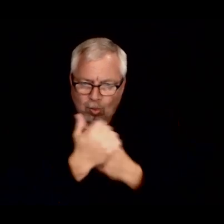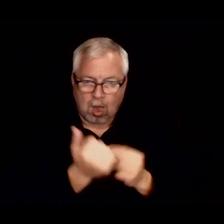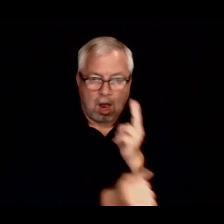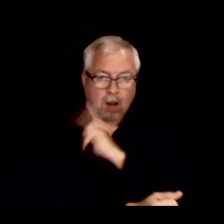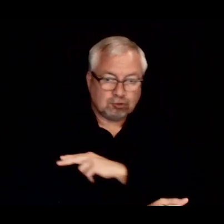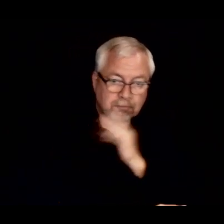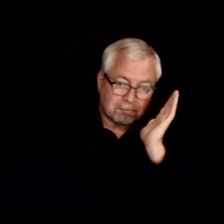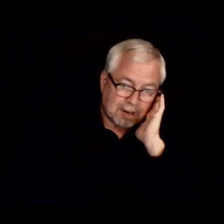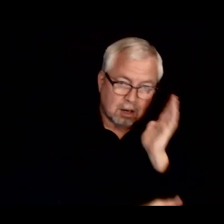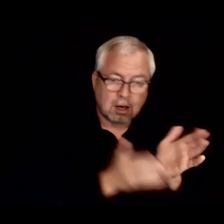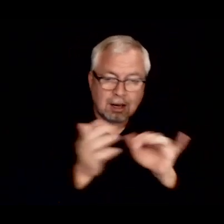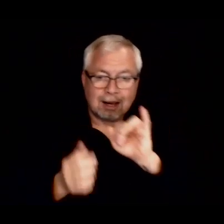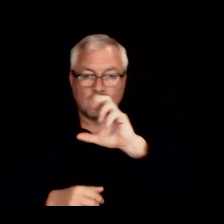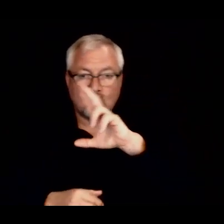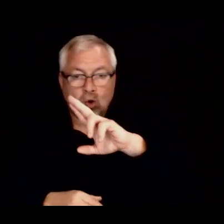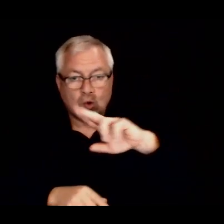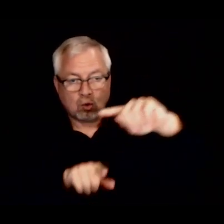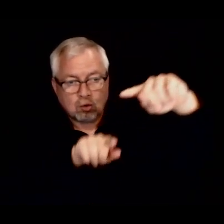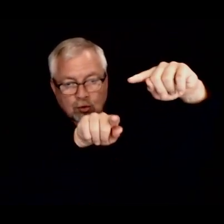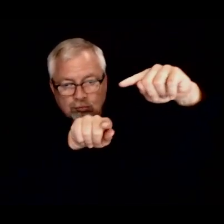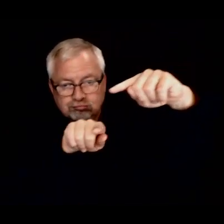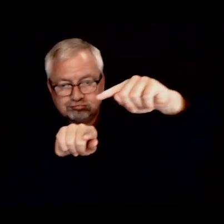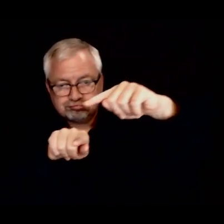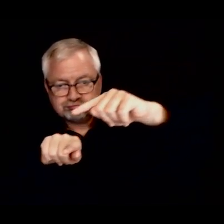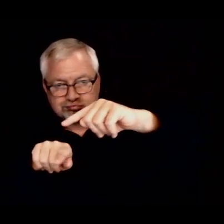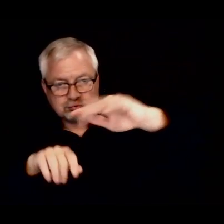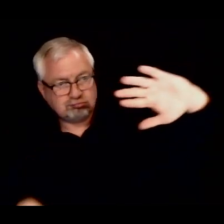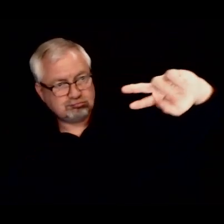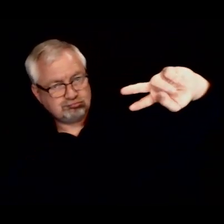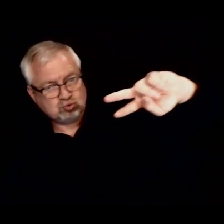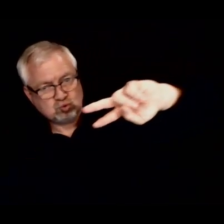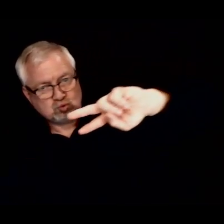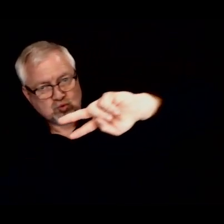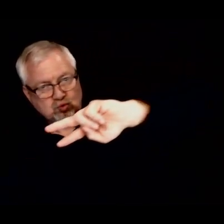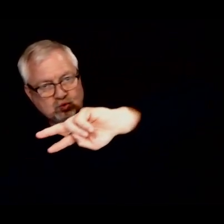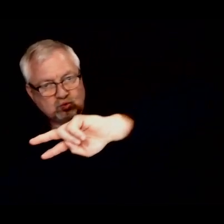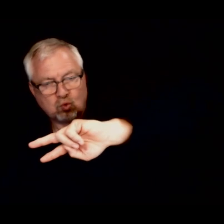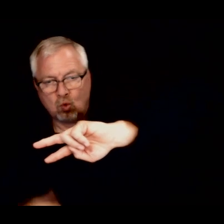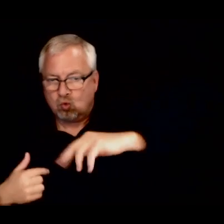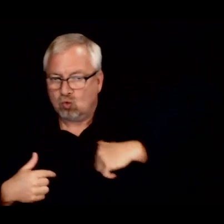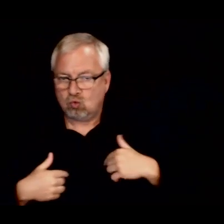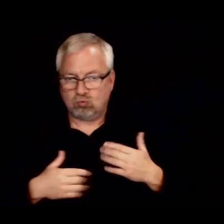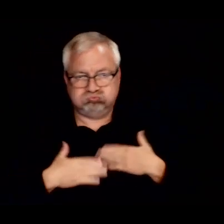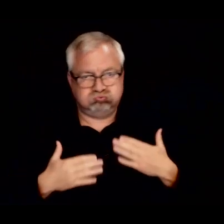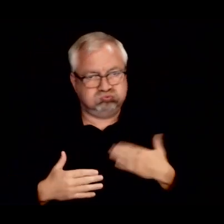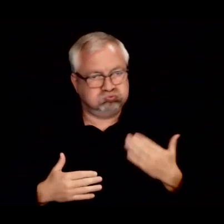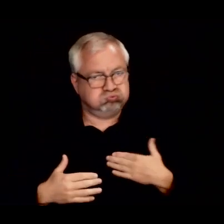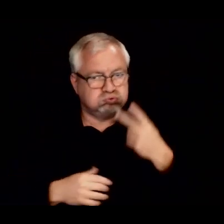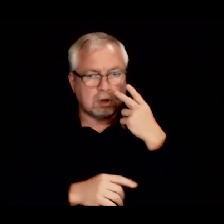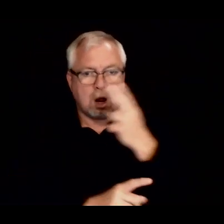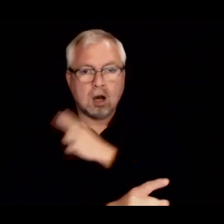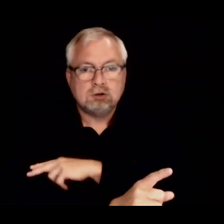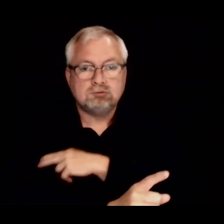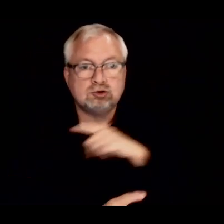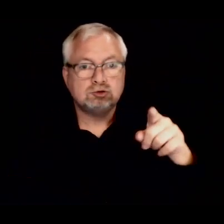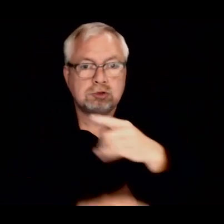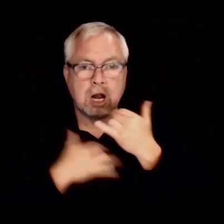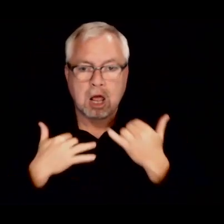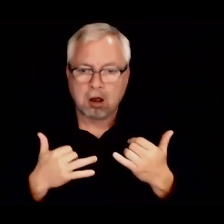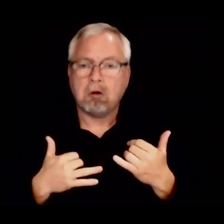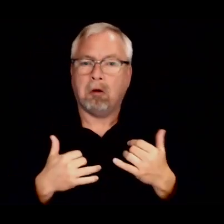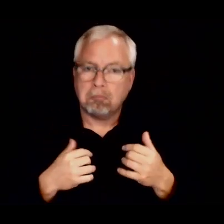recent weeks. So we're happy to see that. Hospitals are still relatively full, but it's nice to see it